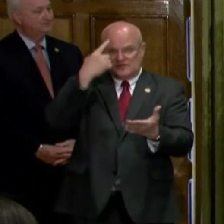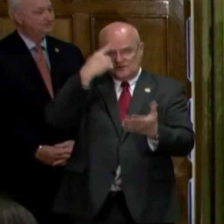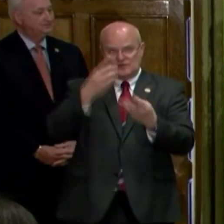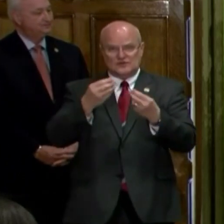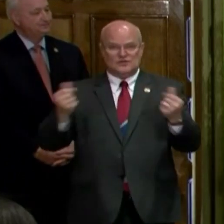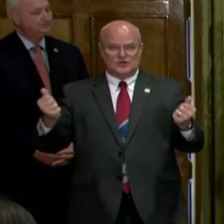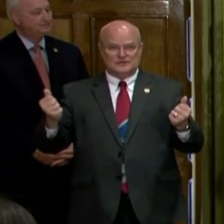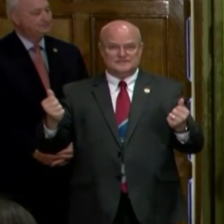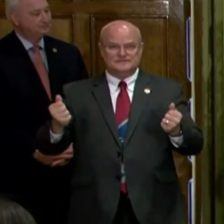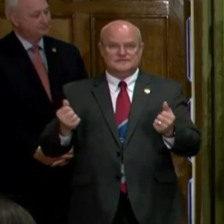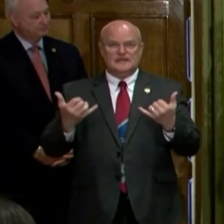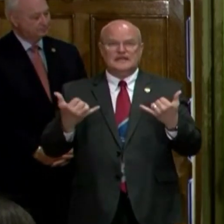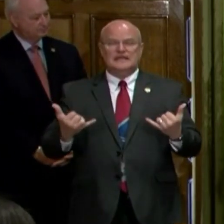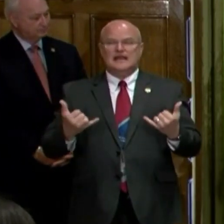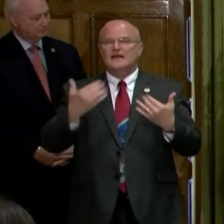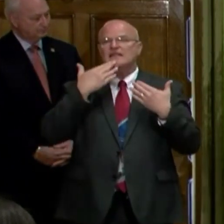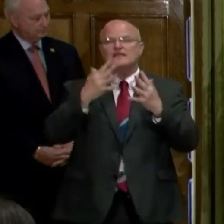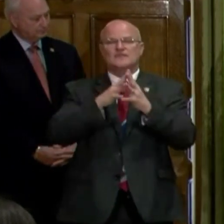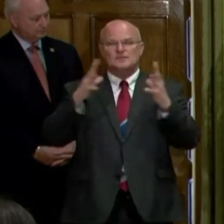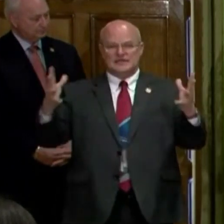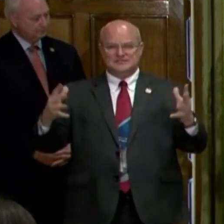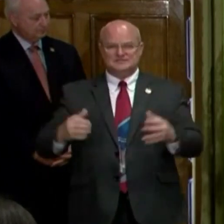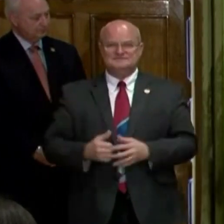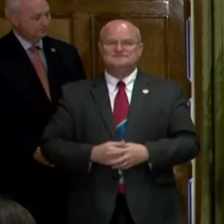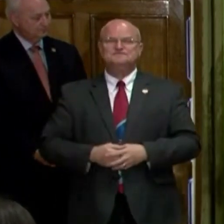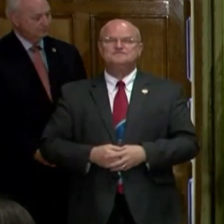at all. With that, I thank you very much.